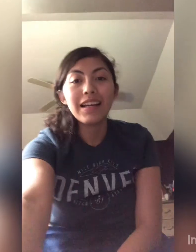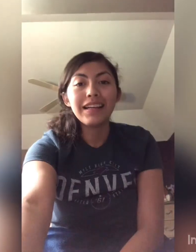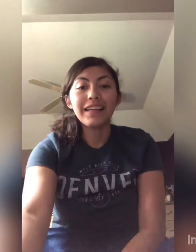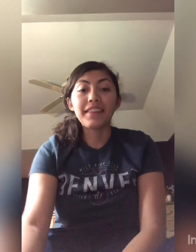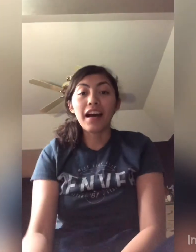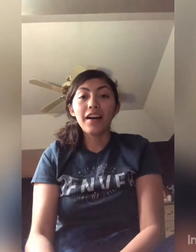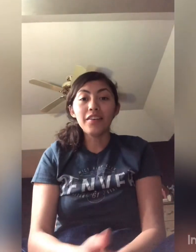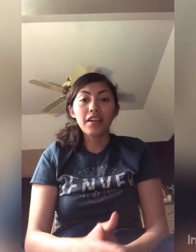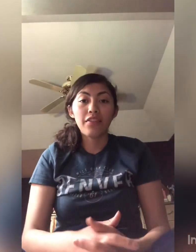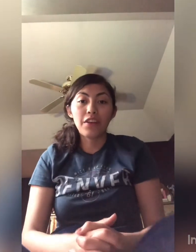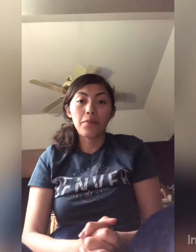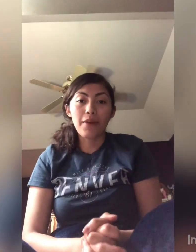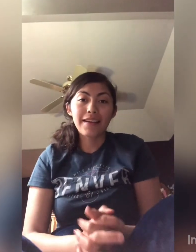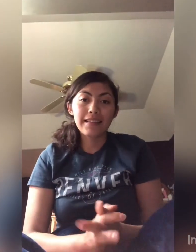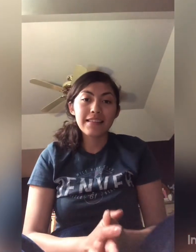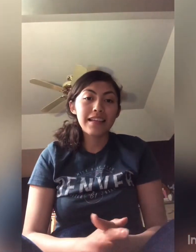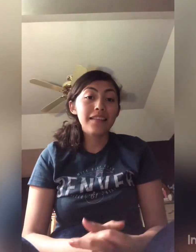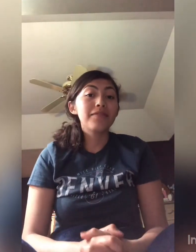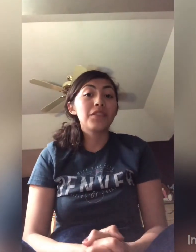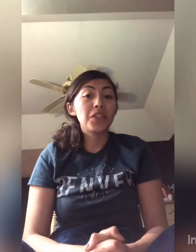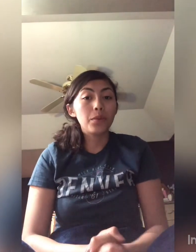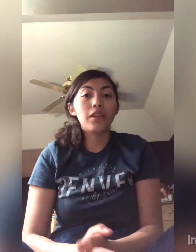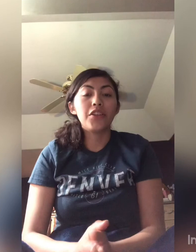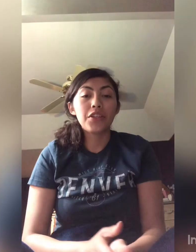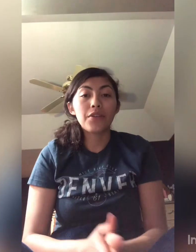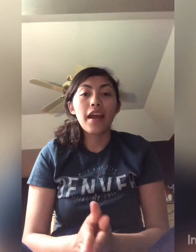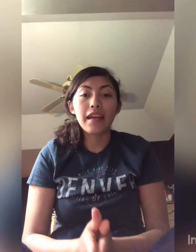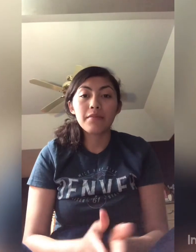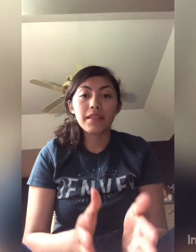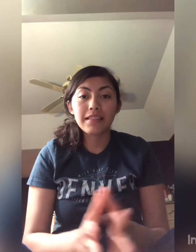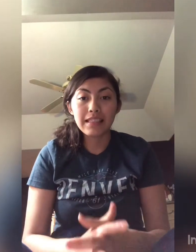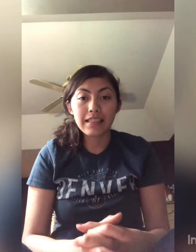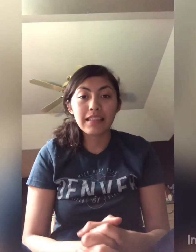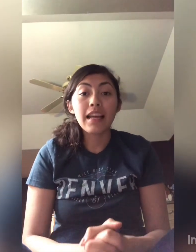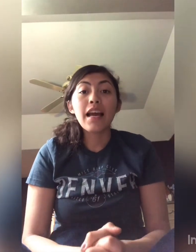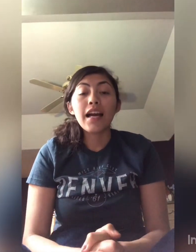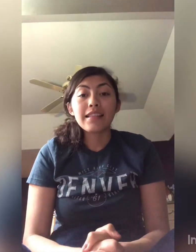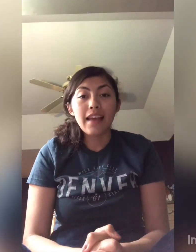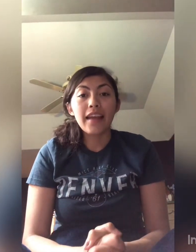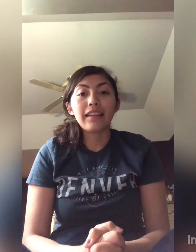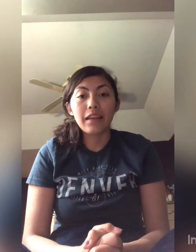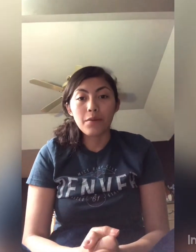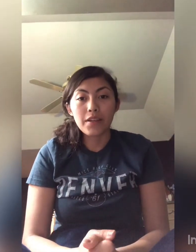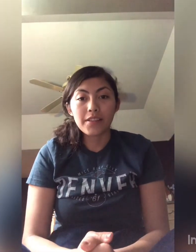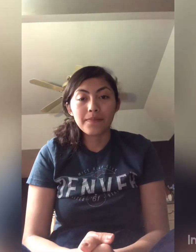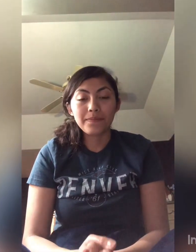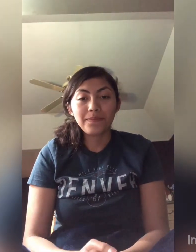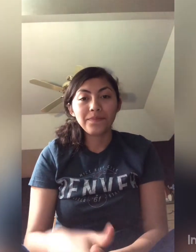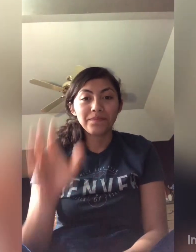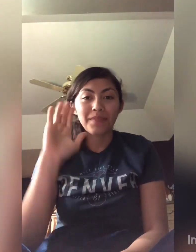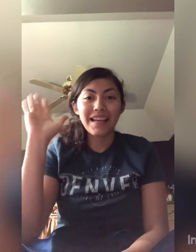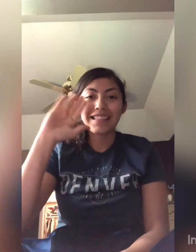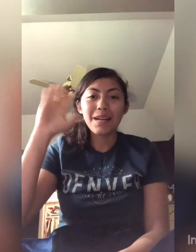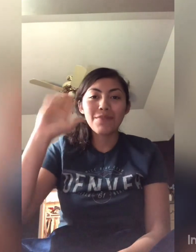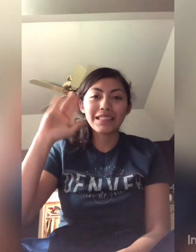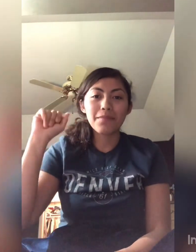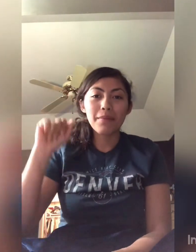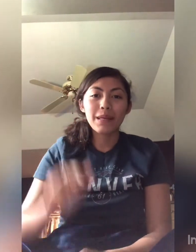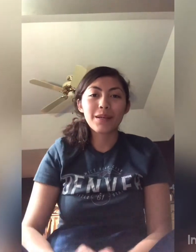Now, if you practice it, you will learn your ABC's sign language. Hasta la próxima, amigos.